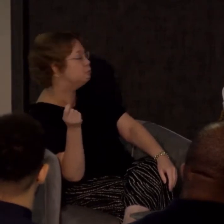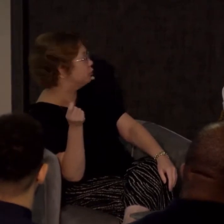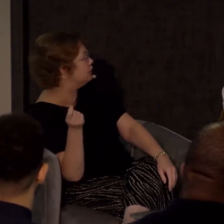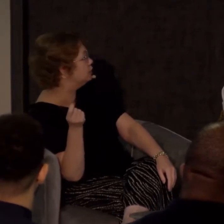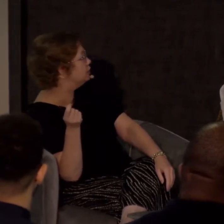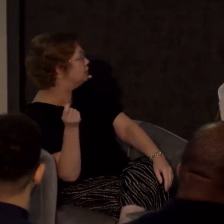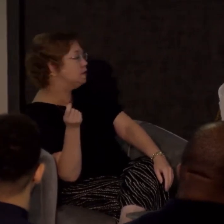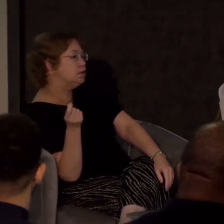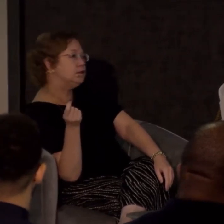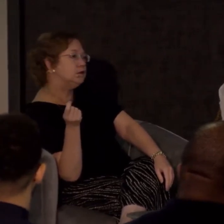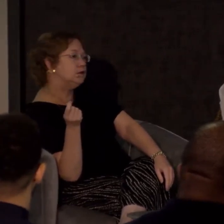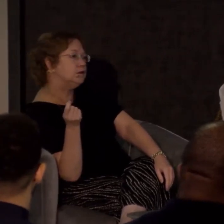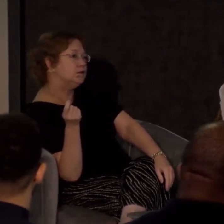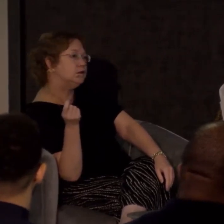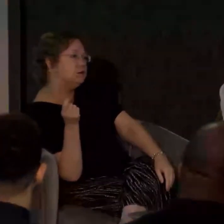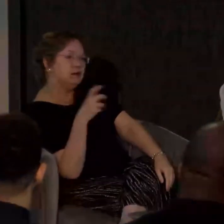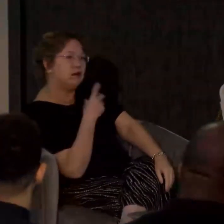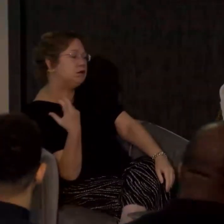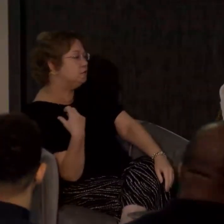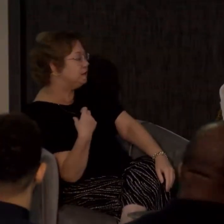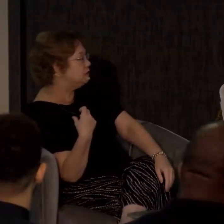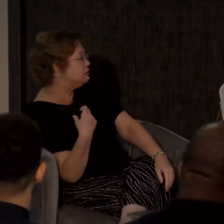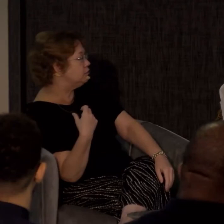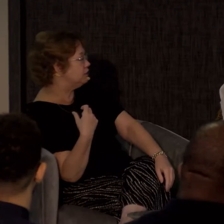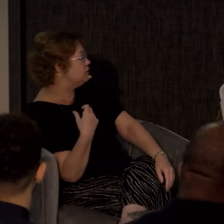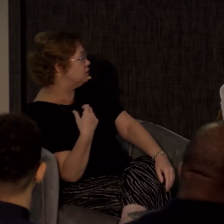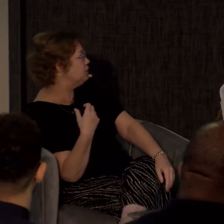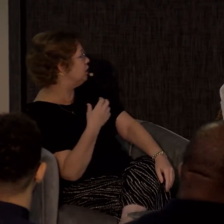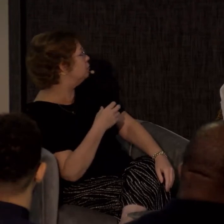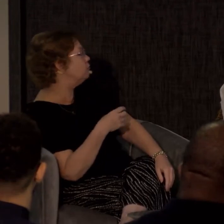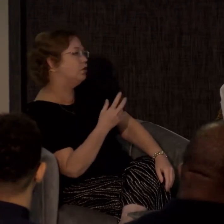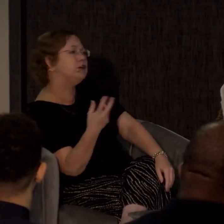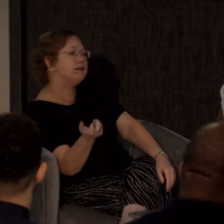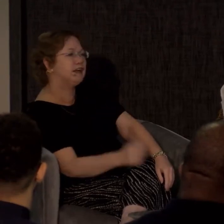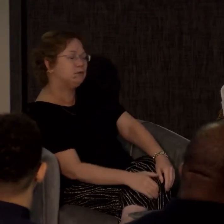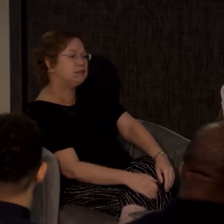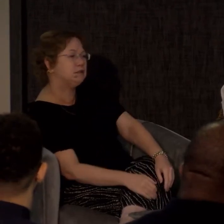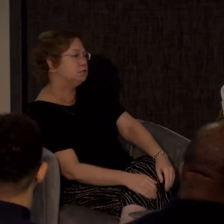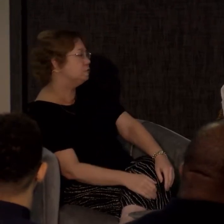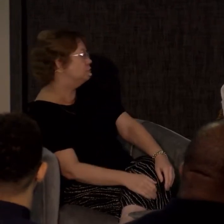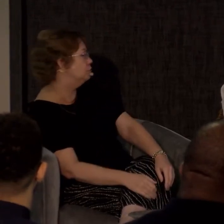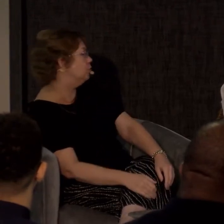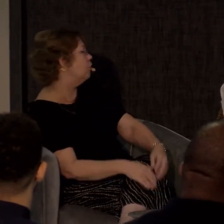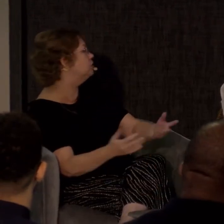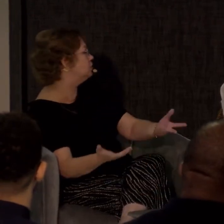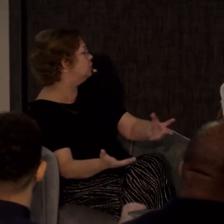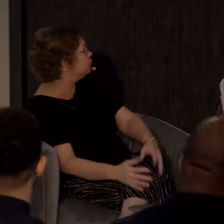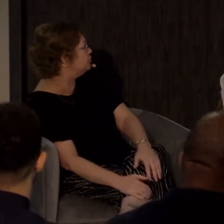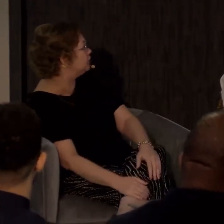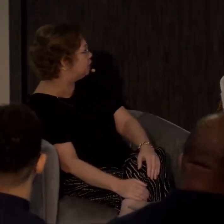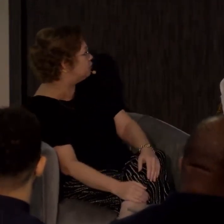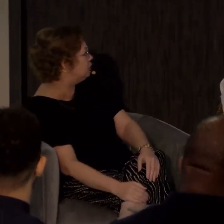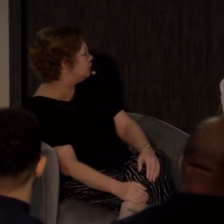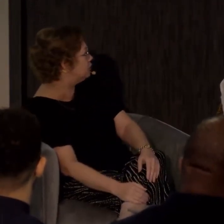be employed? In our own industry, for instance, we now look for online gaming skills to harvest in a